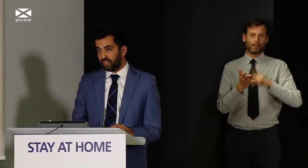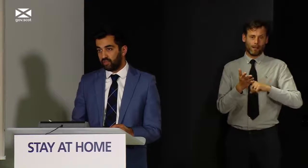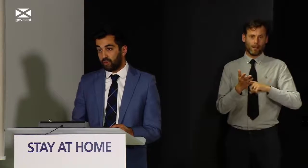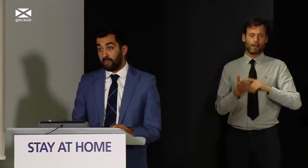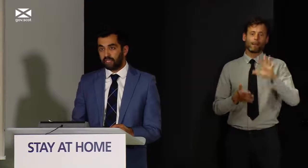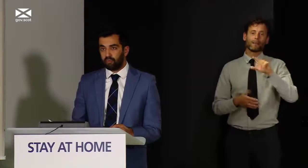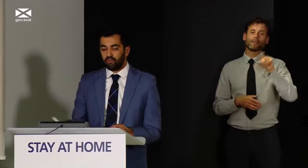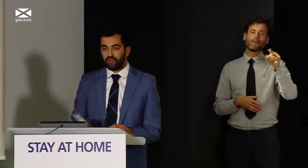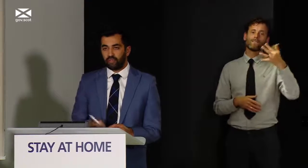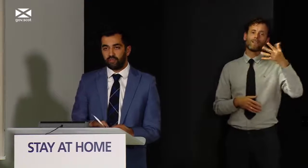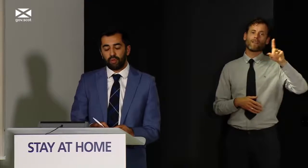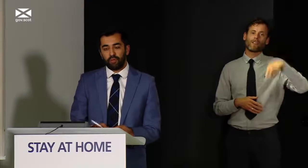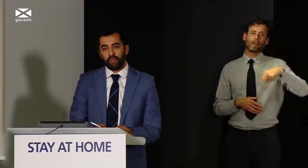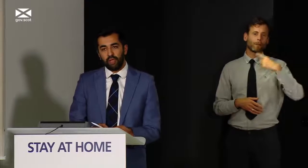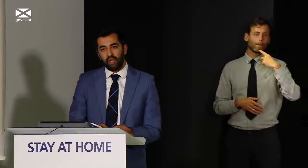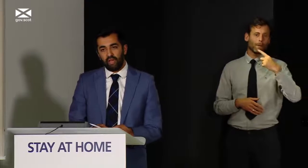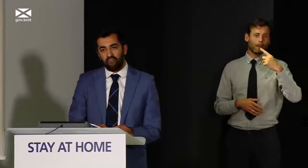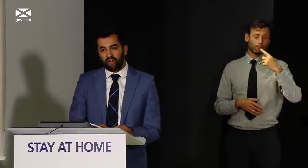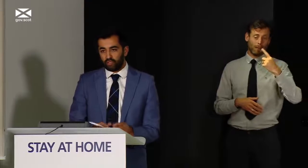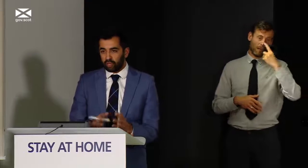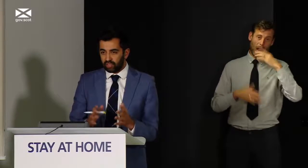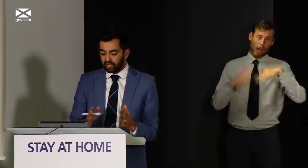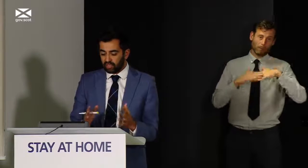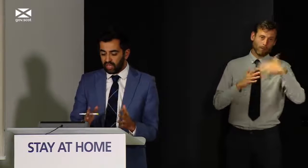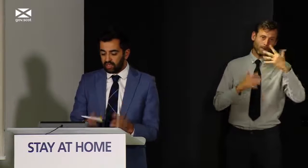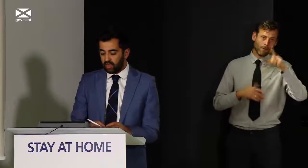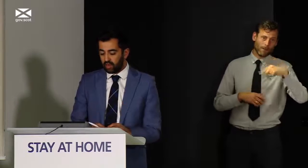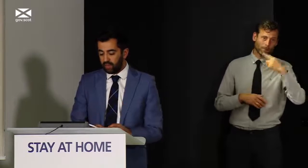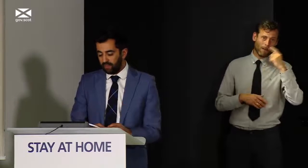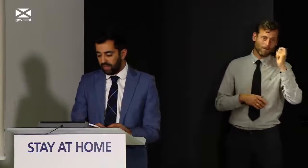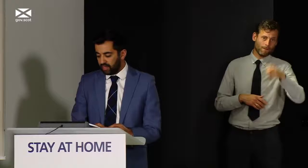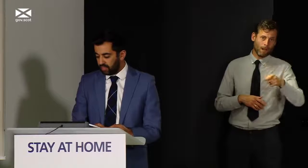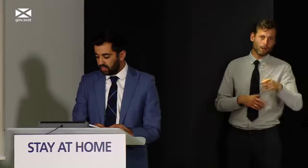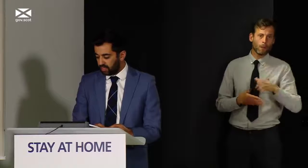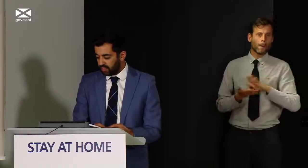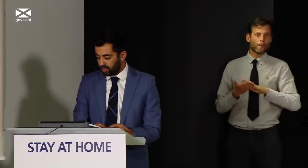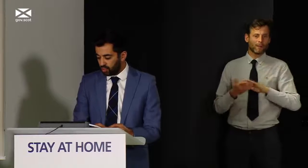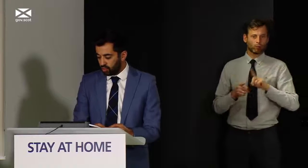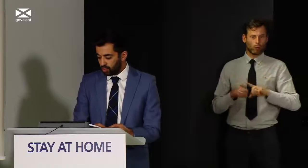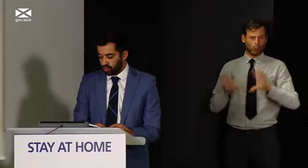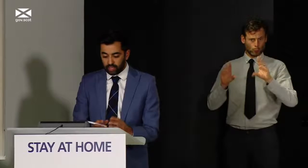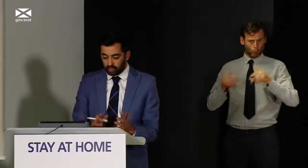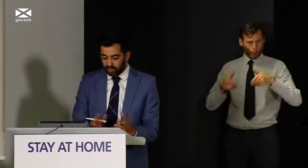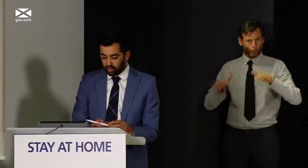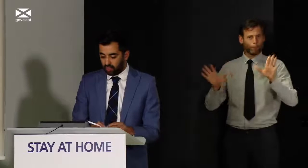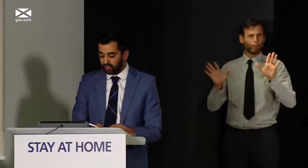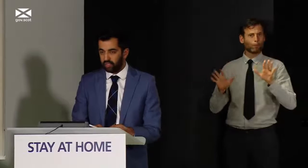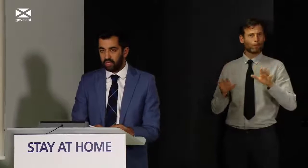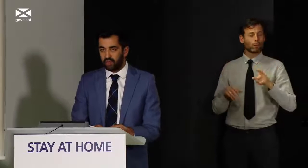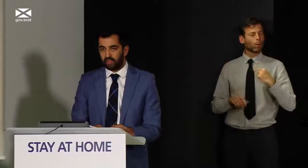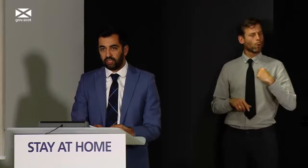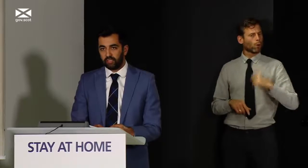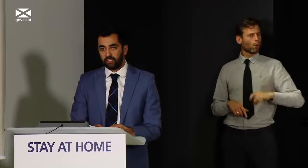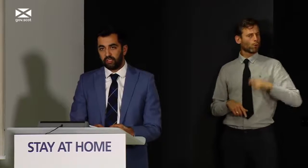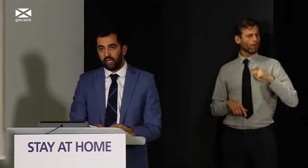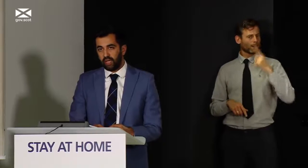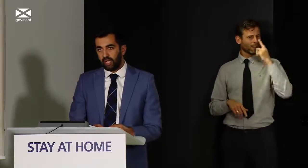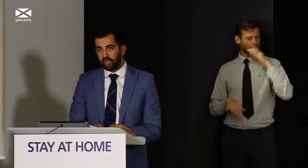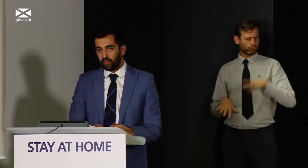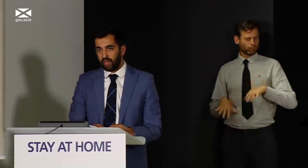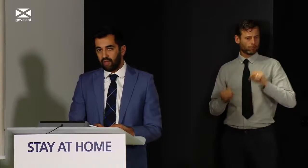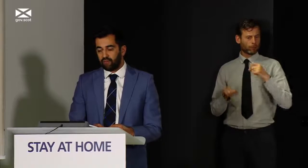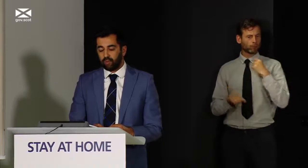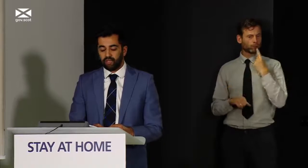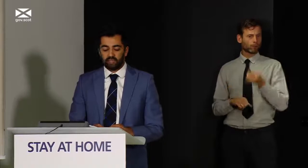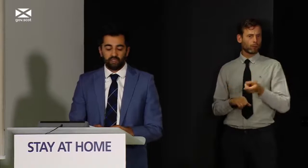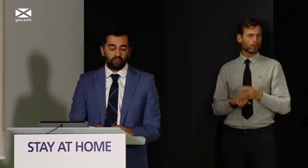instance a maximum £5,000 fine. So I think the deterrent there is a very strong one. So yes, we're very confident in the regulations